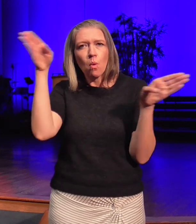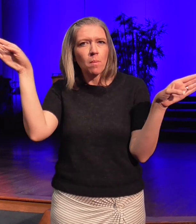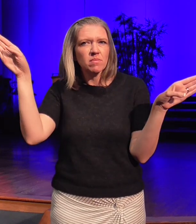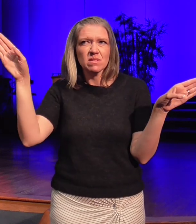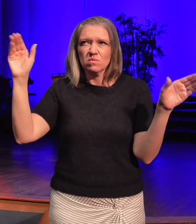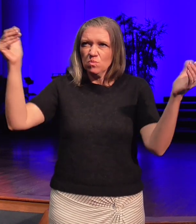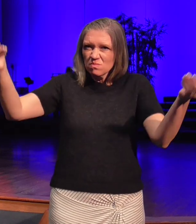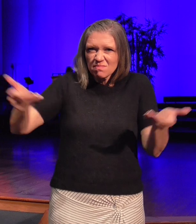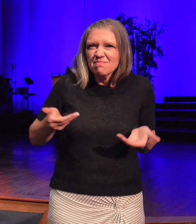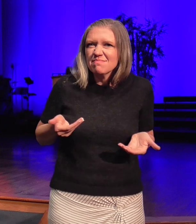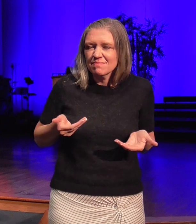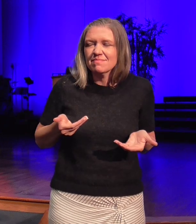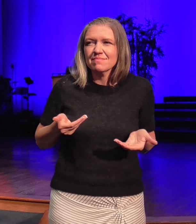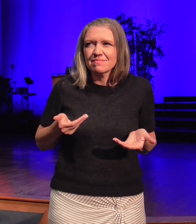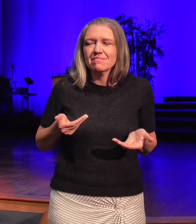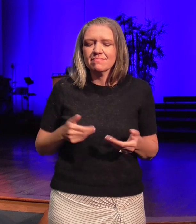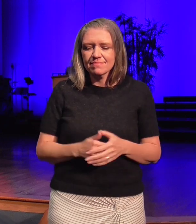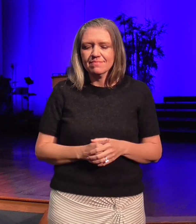in.